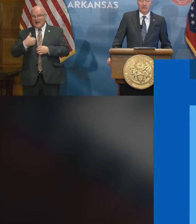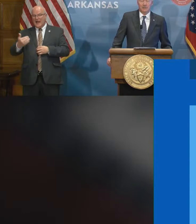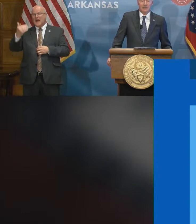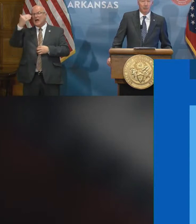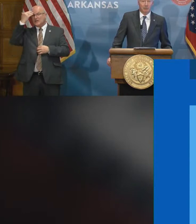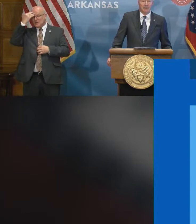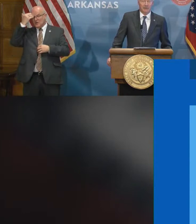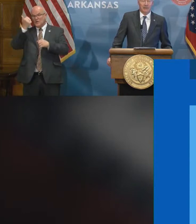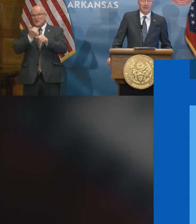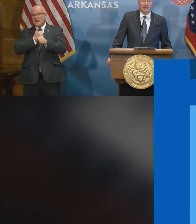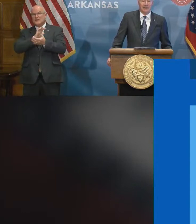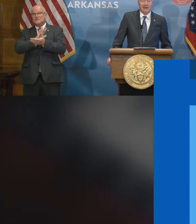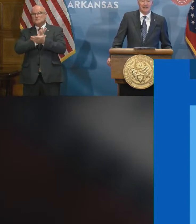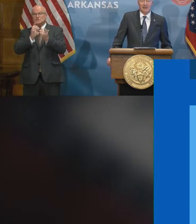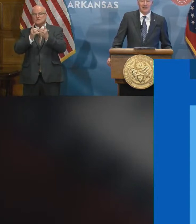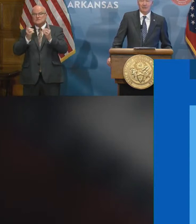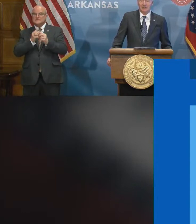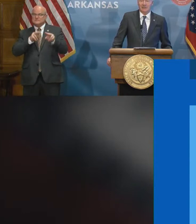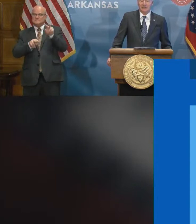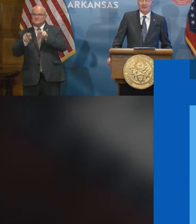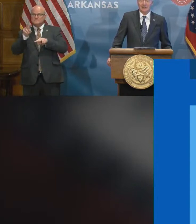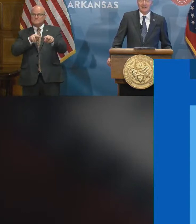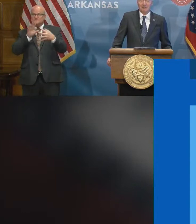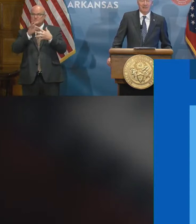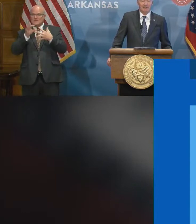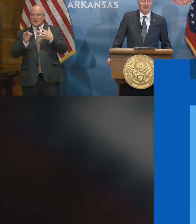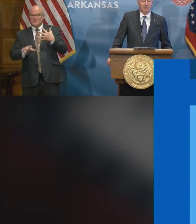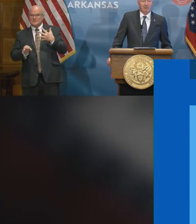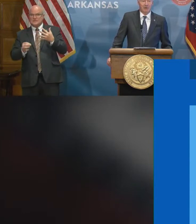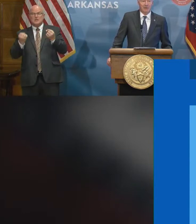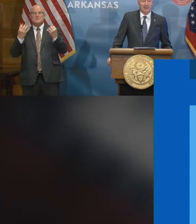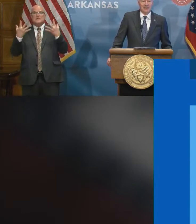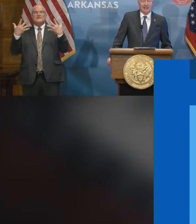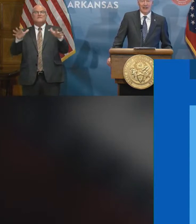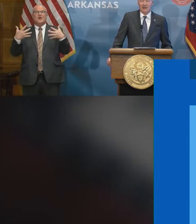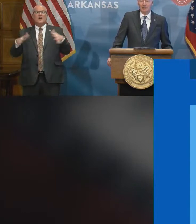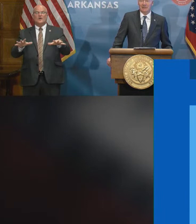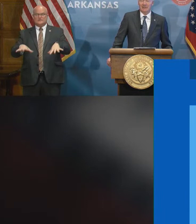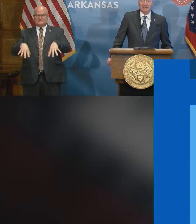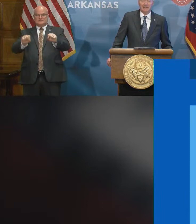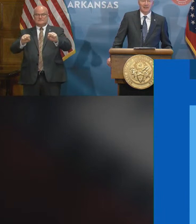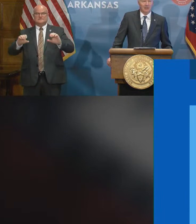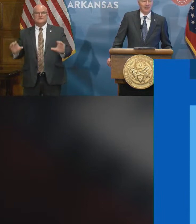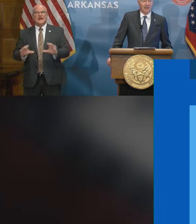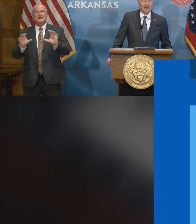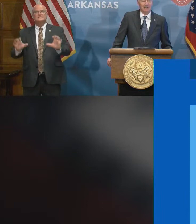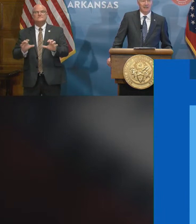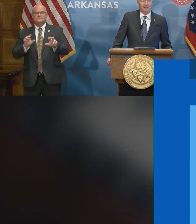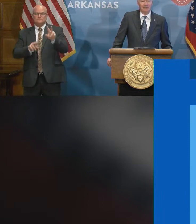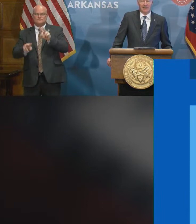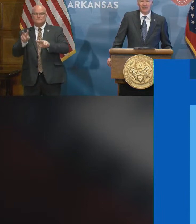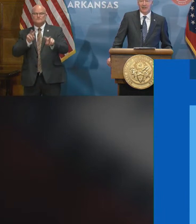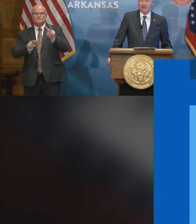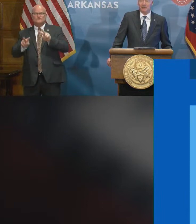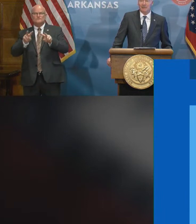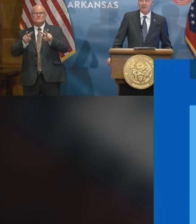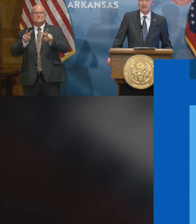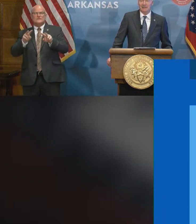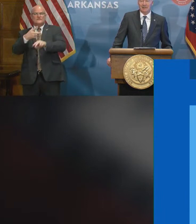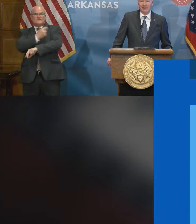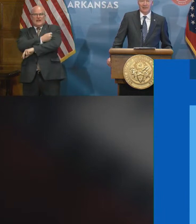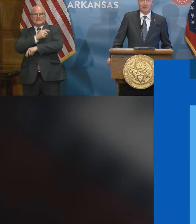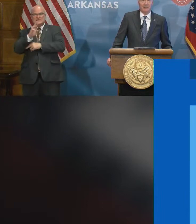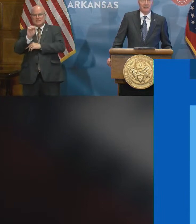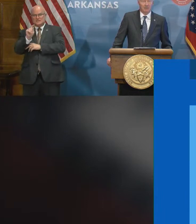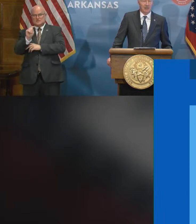each school district will be looking at that as an option. Many of them have already taken action, looking at their vaccination